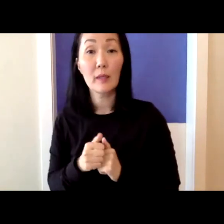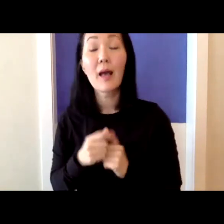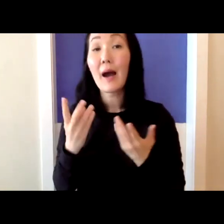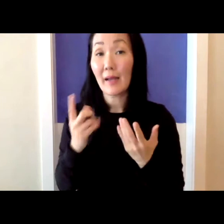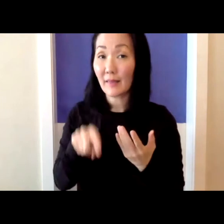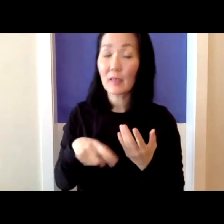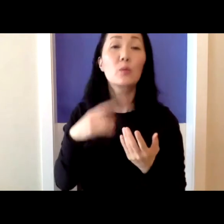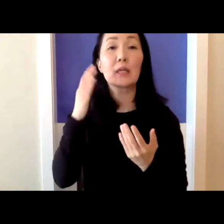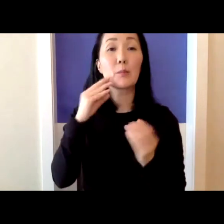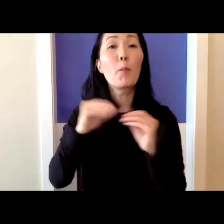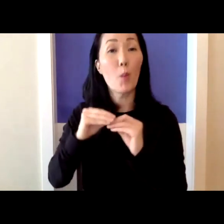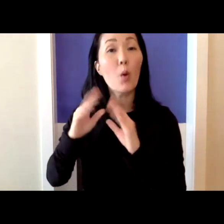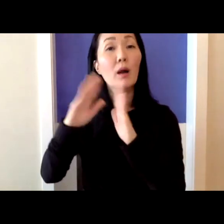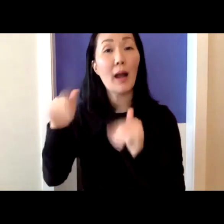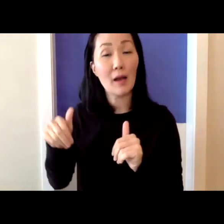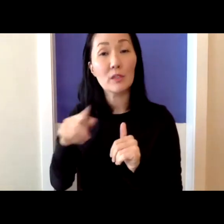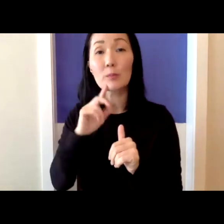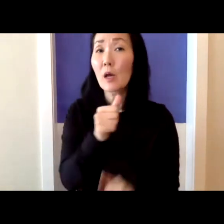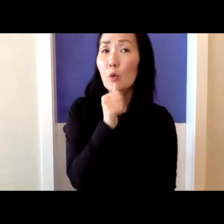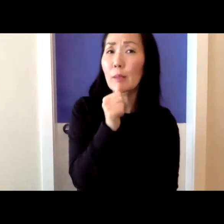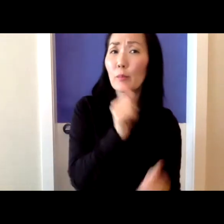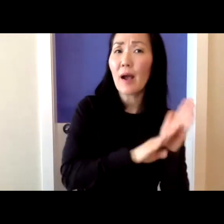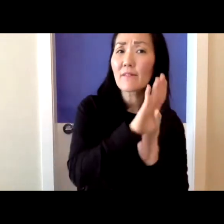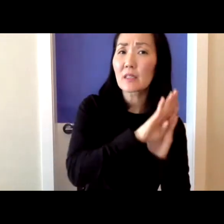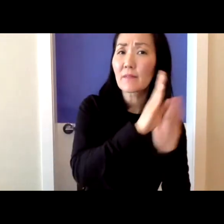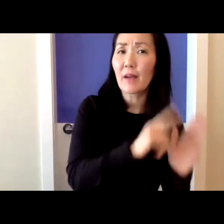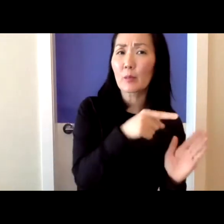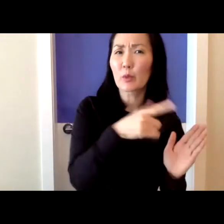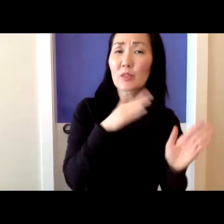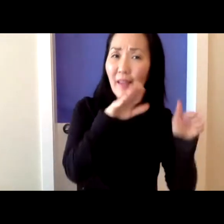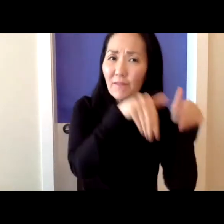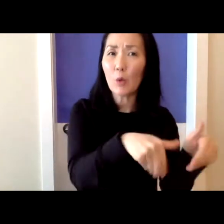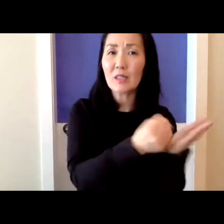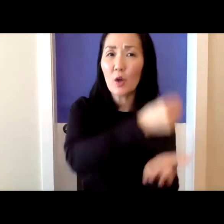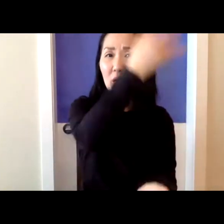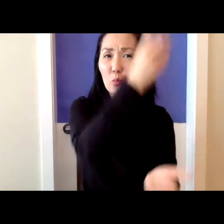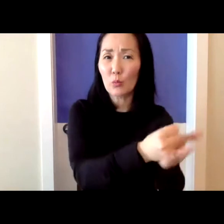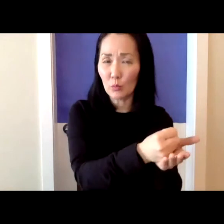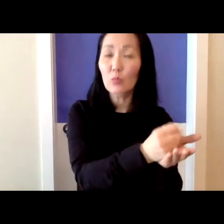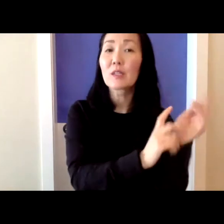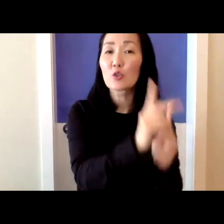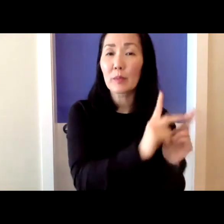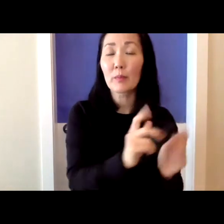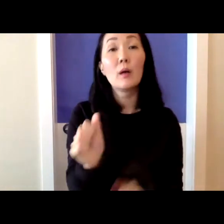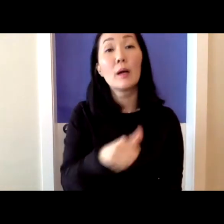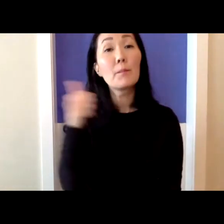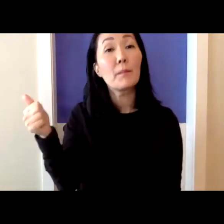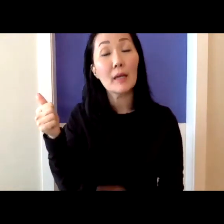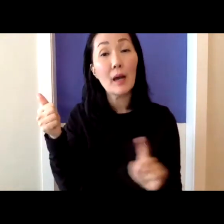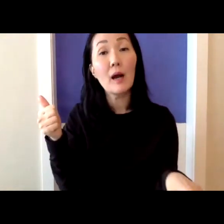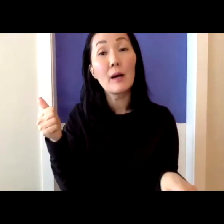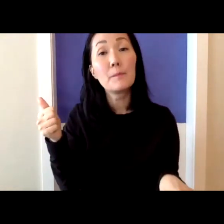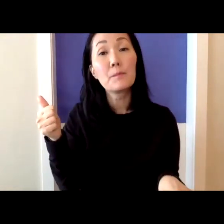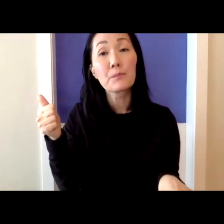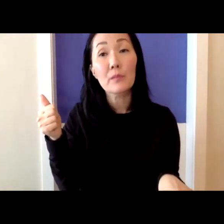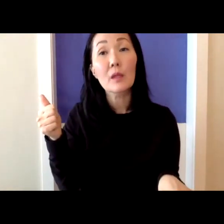private developers who will only cater to the high end of market. CMHC was originally created to ensure Canadians coming back from World War II had